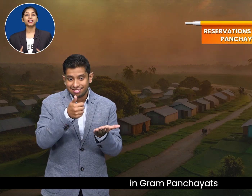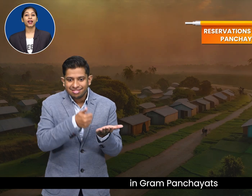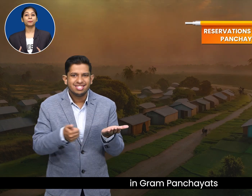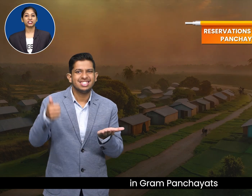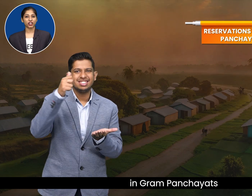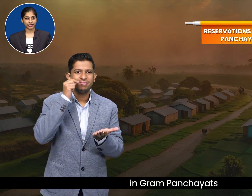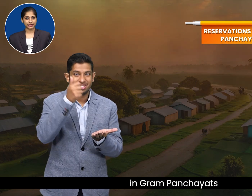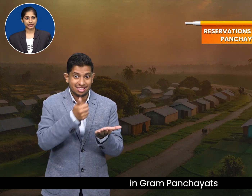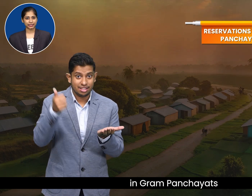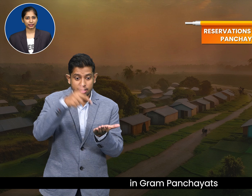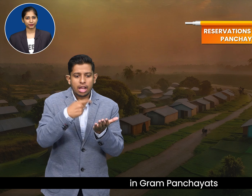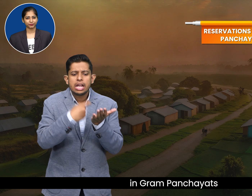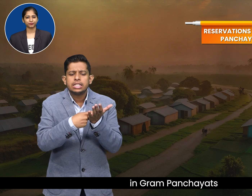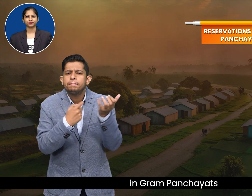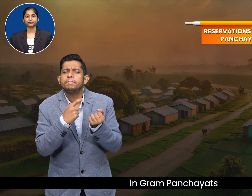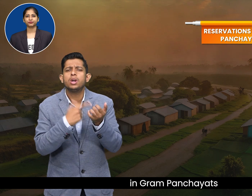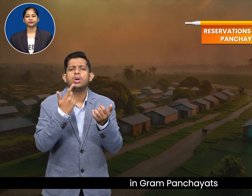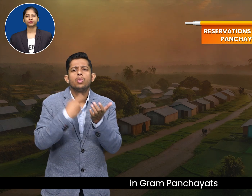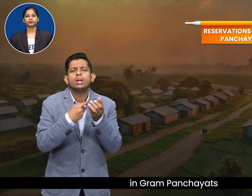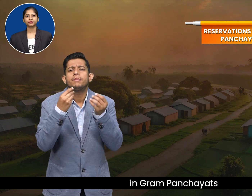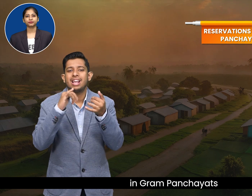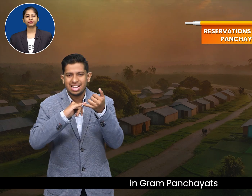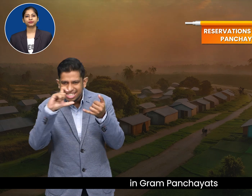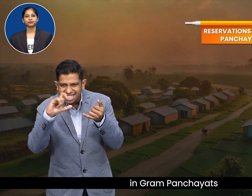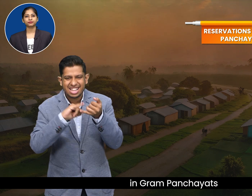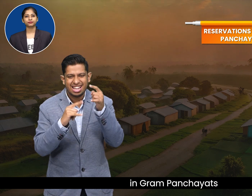Reservations in Gram Panchayats.